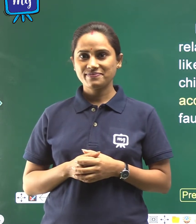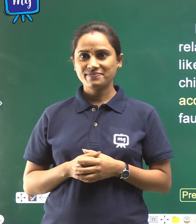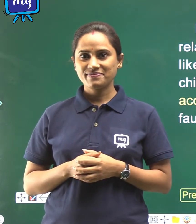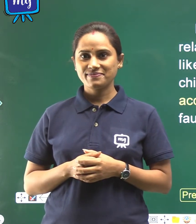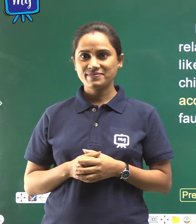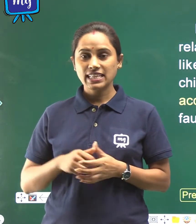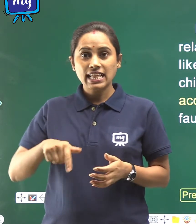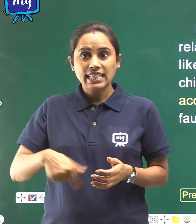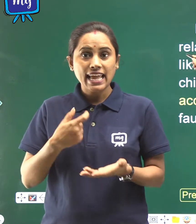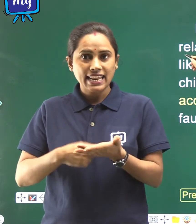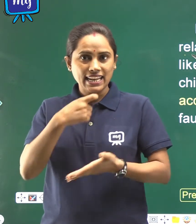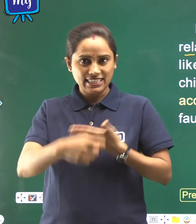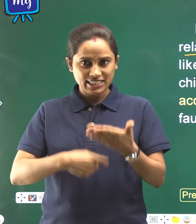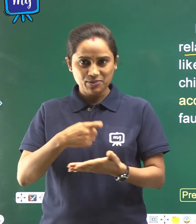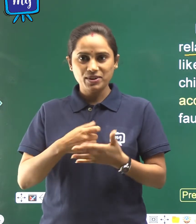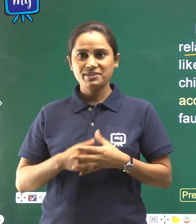their relationship